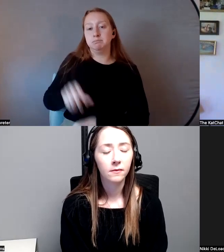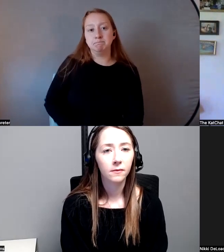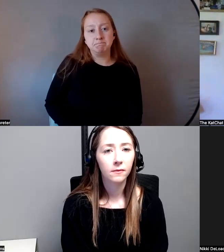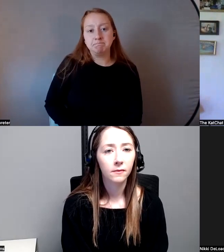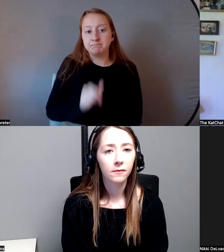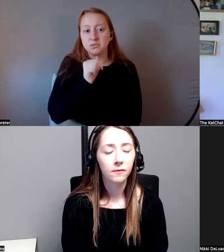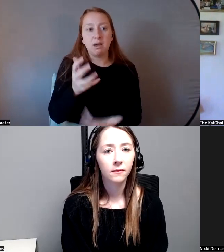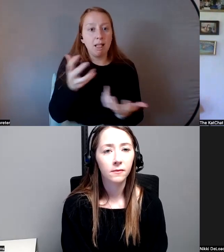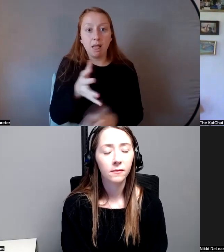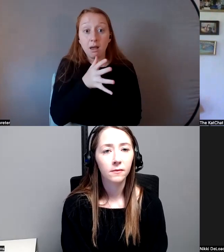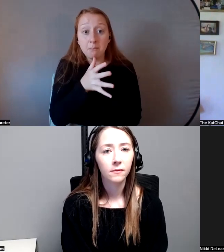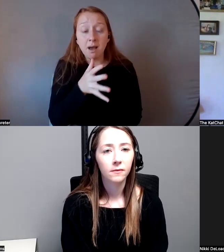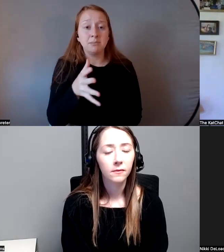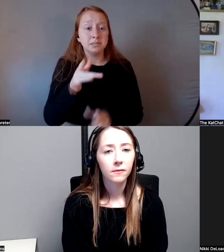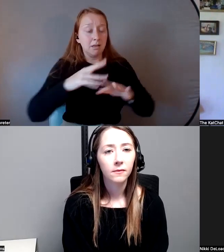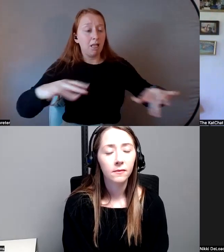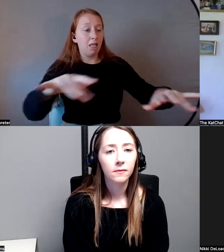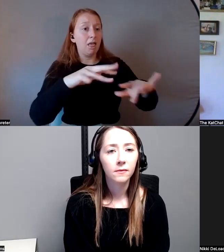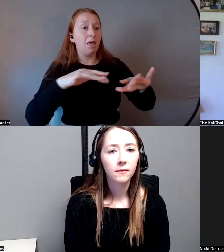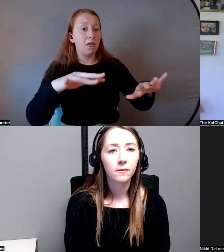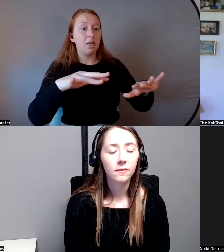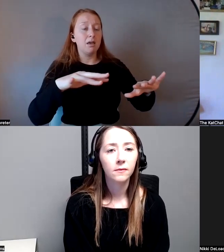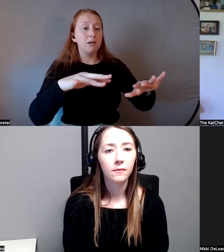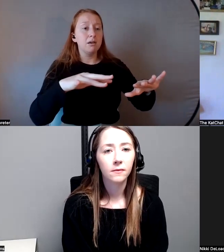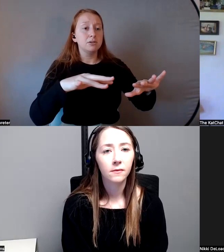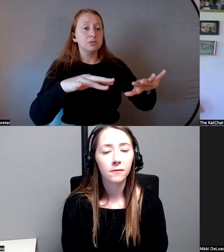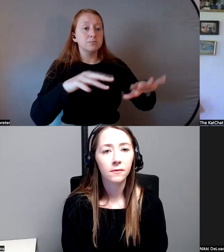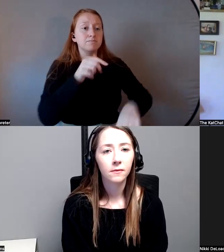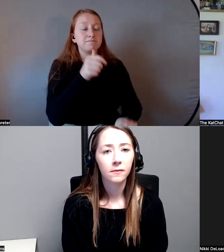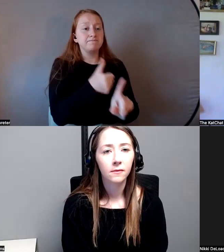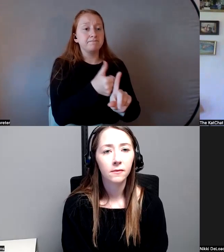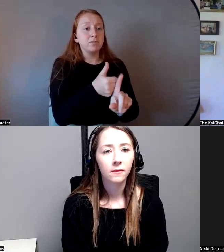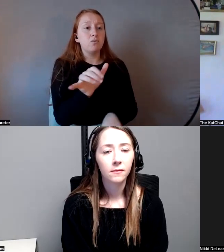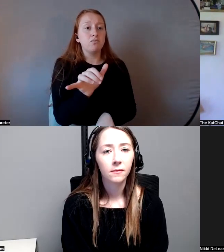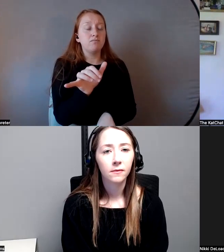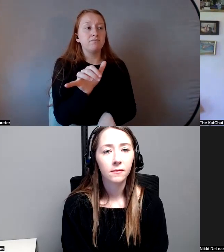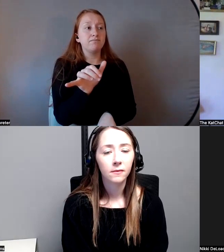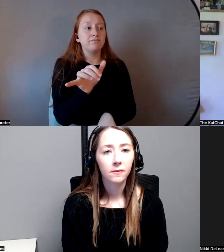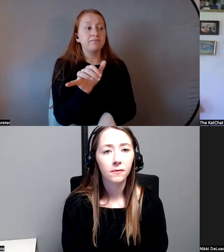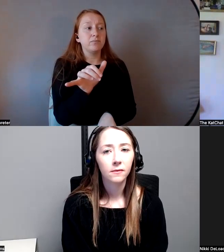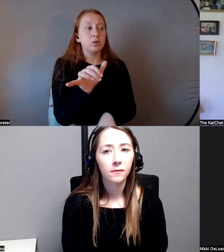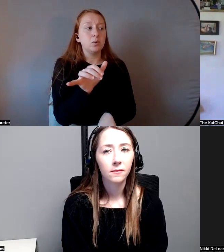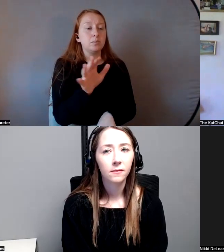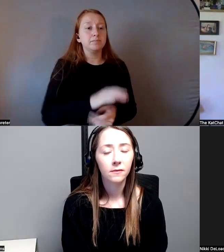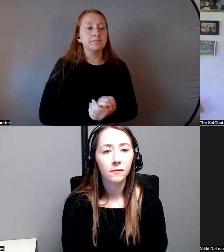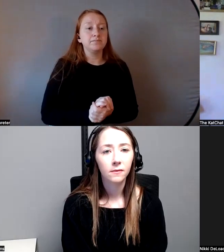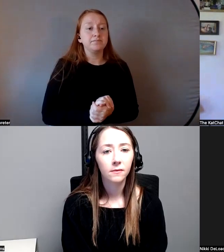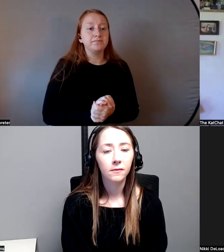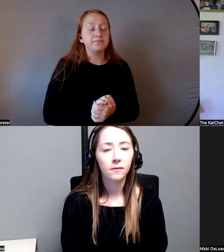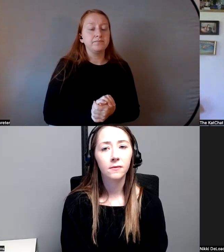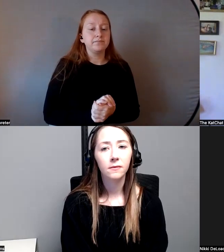of moms out there who don't really put in